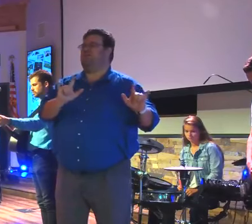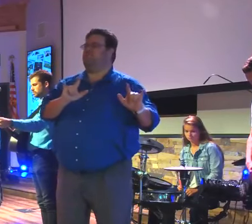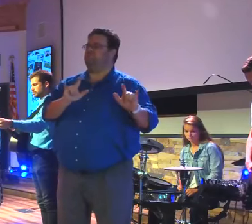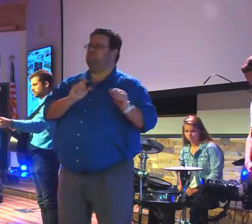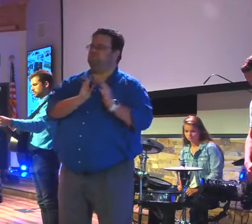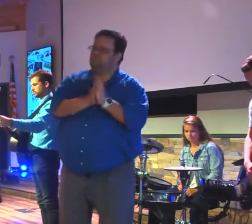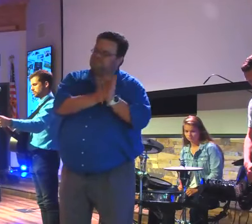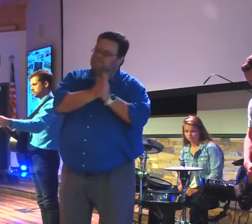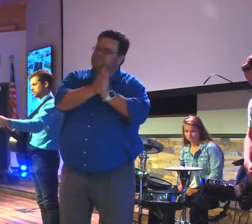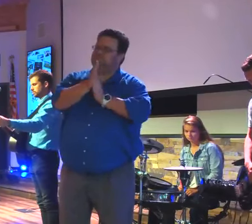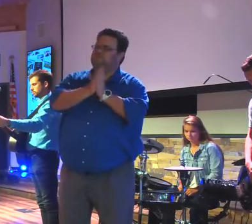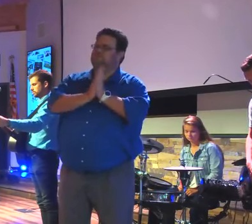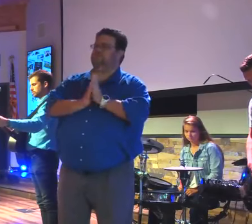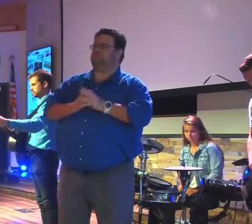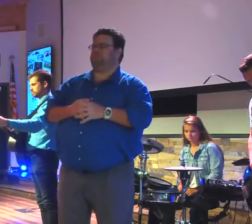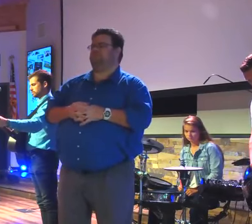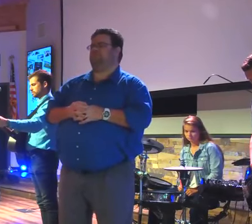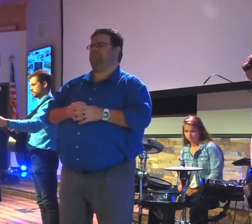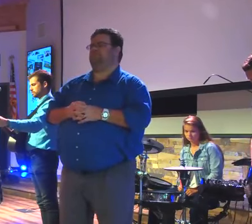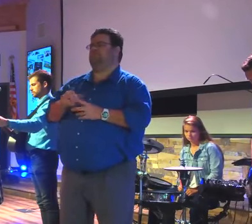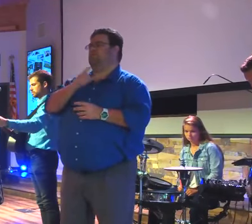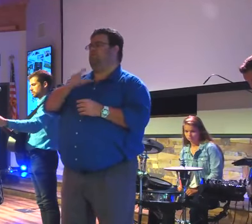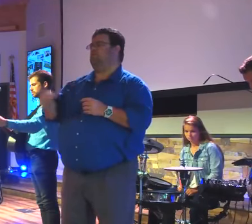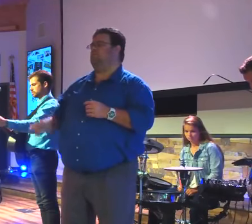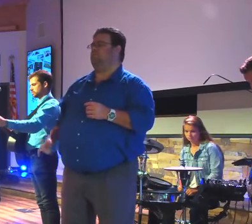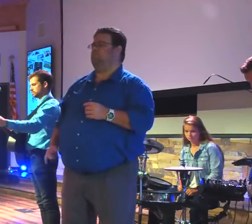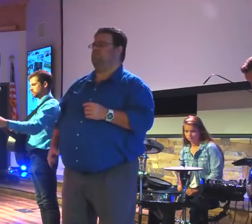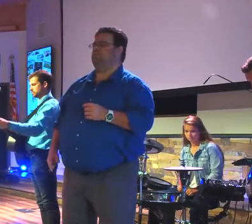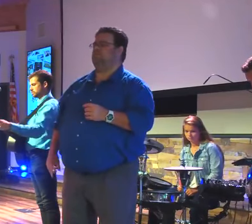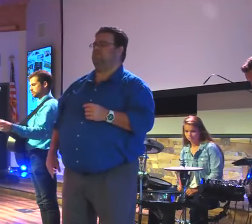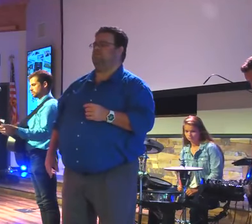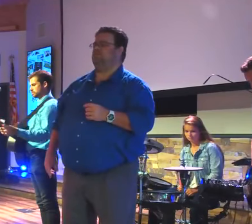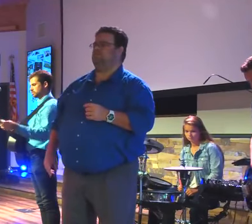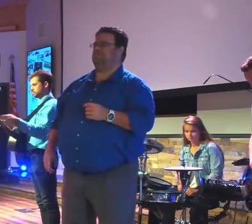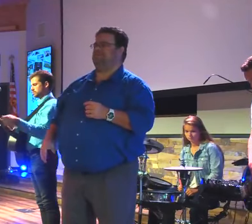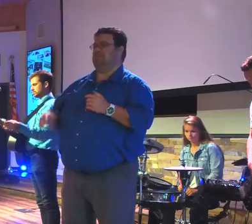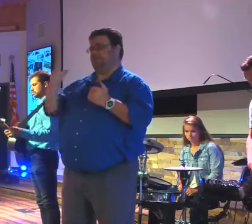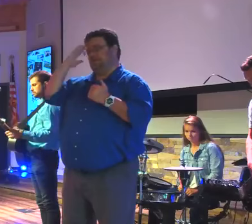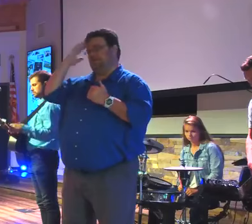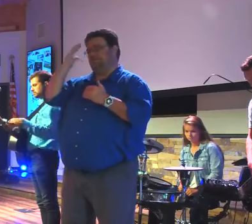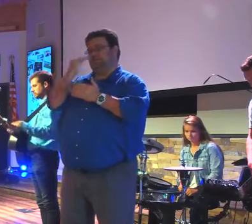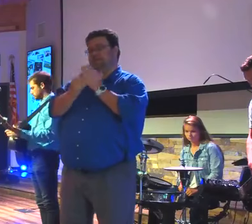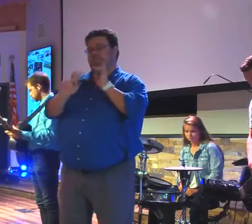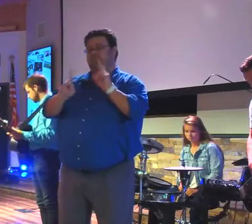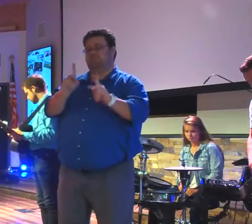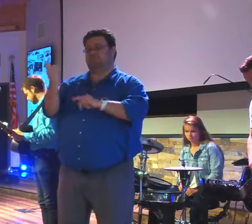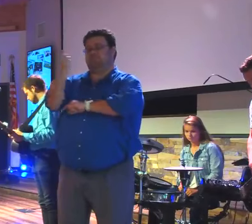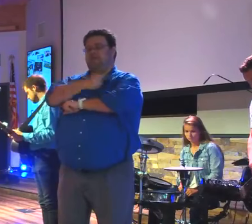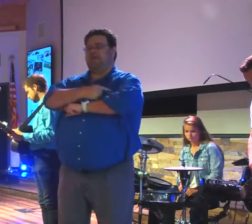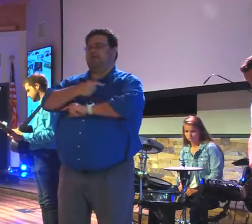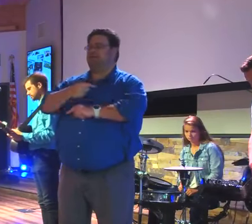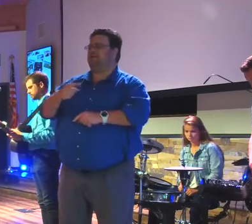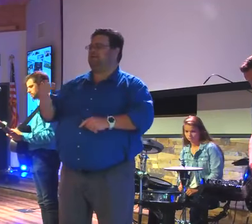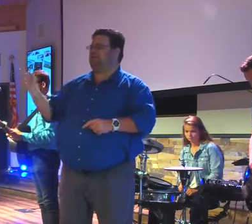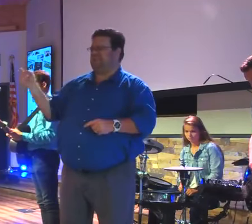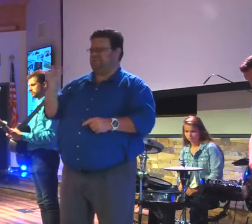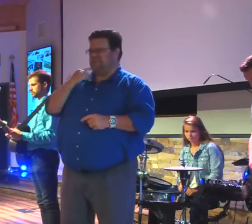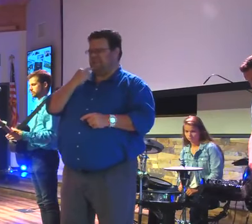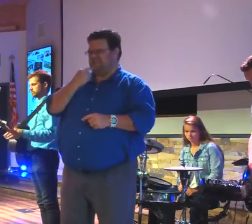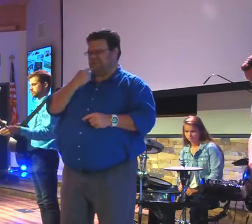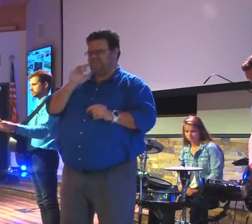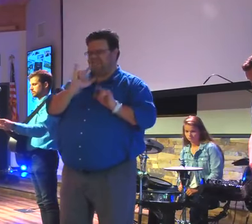fervently. And Lord, I know some people today may be thinking, wow, he didn't mention